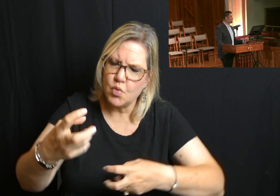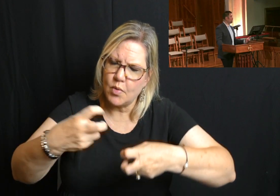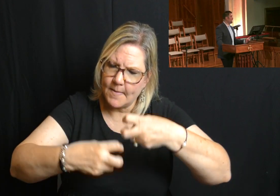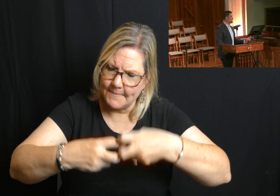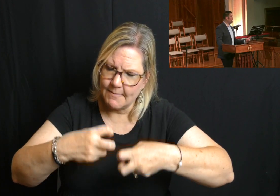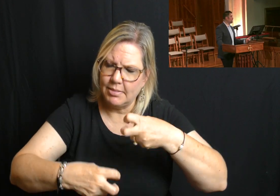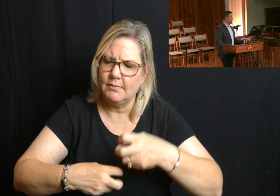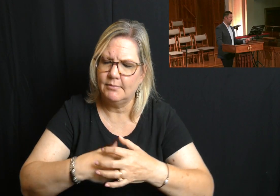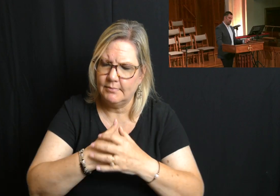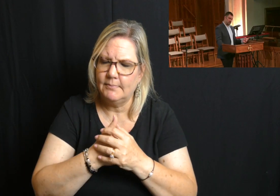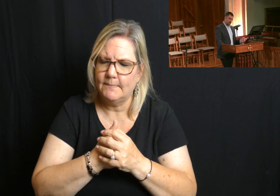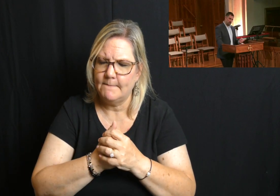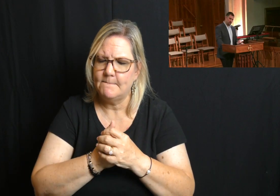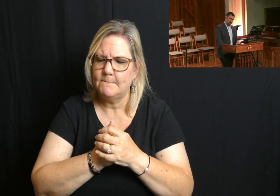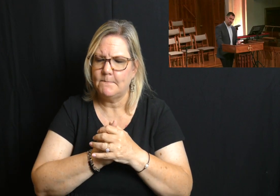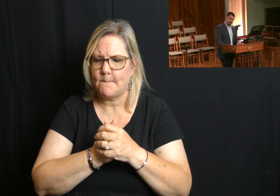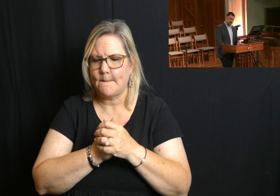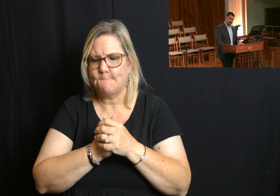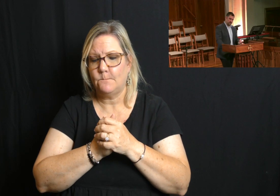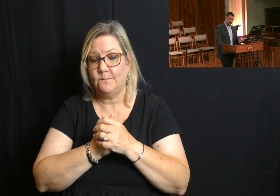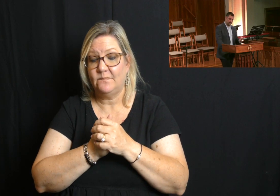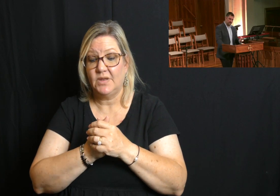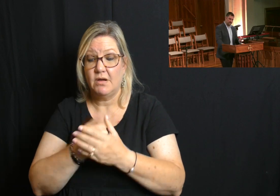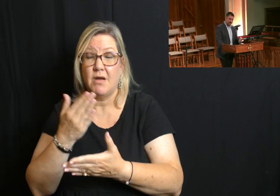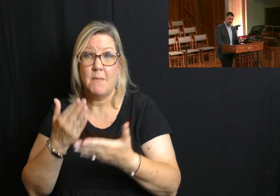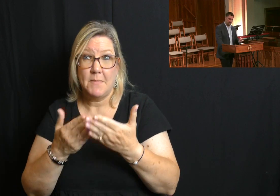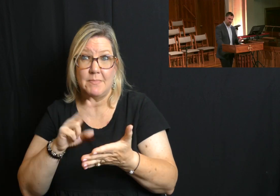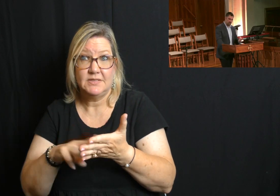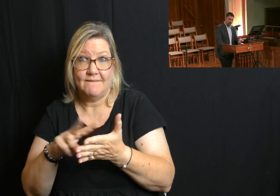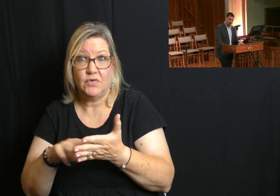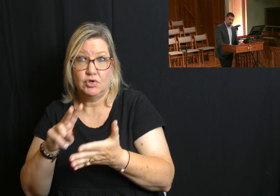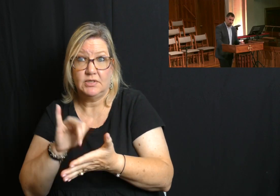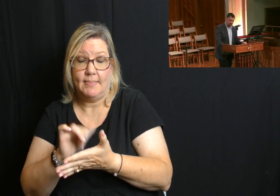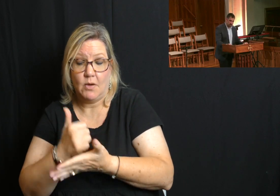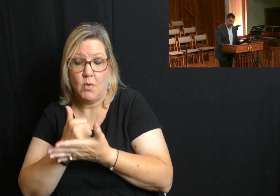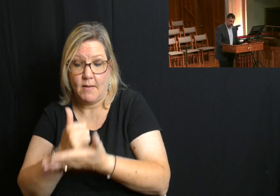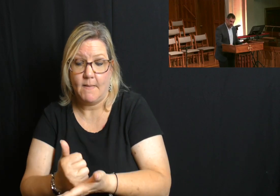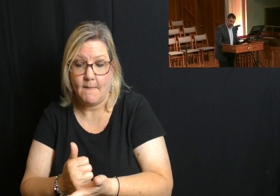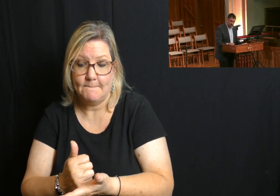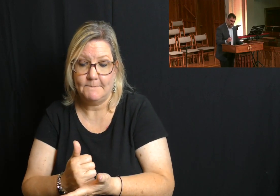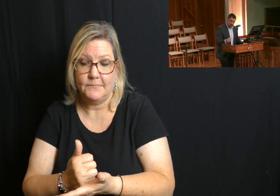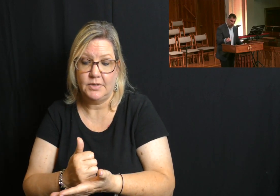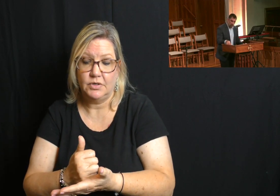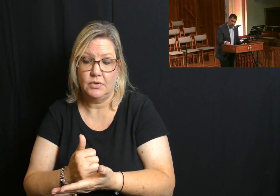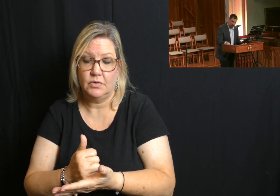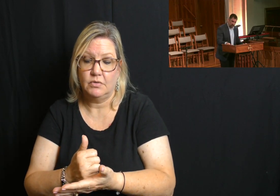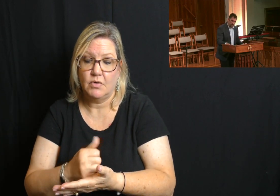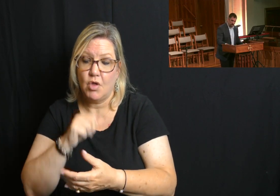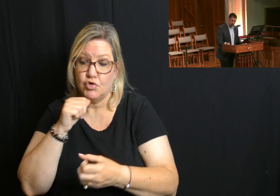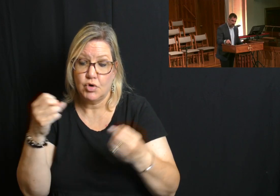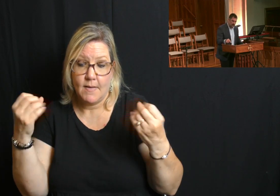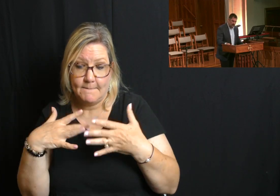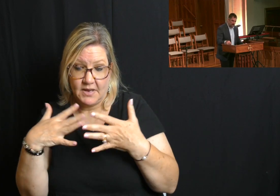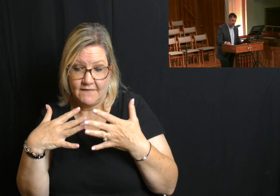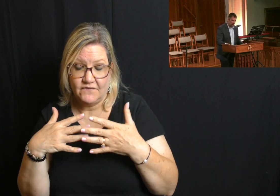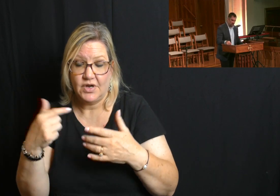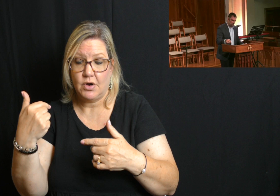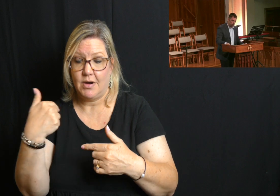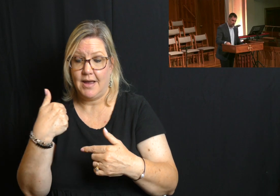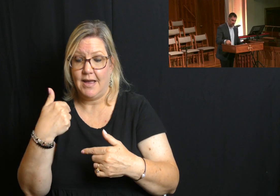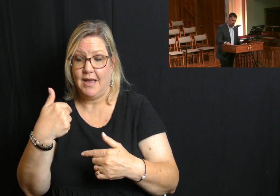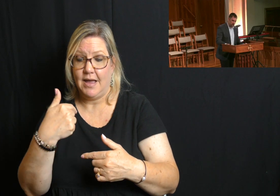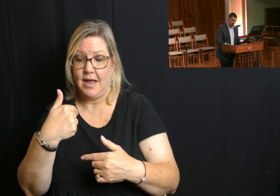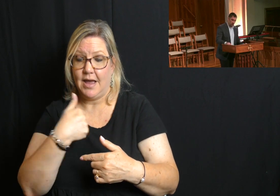While you're spending time with God, think about some verses like this. In Isaiah chapter 41, verses 10, it says, "Don't be afraid, for I